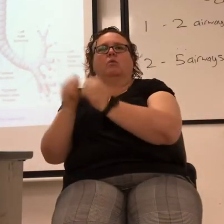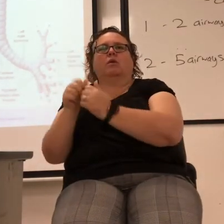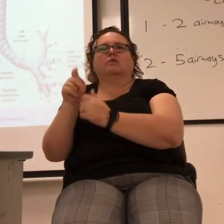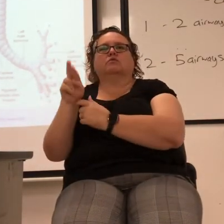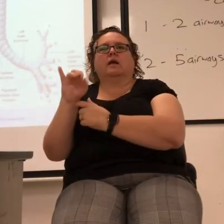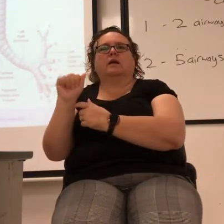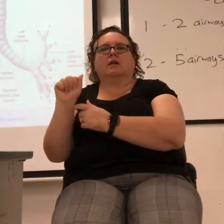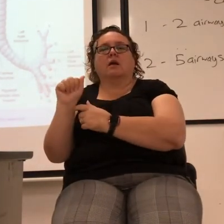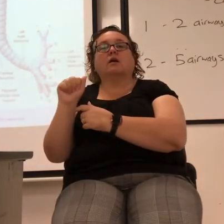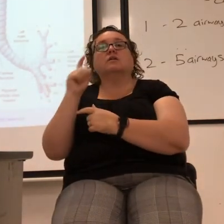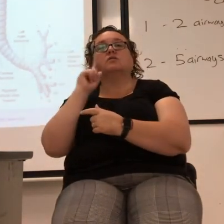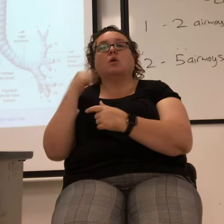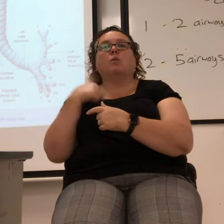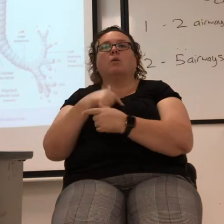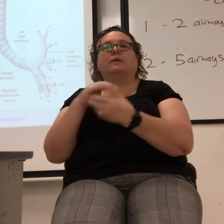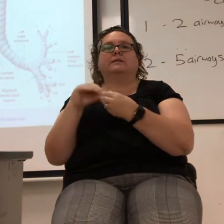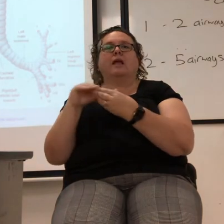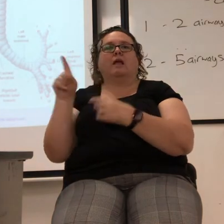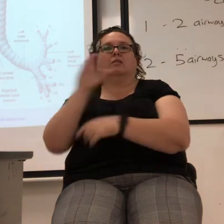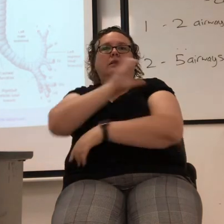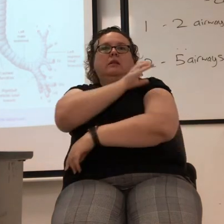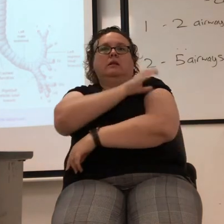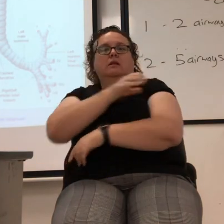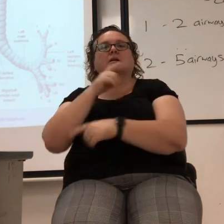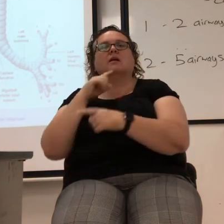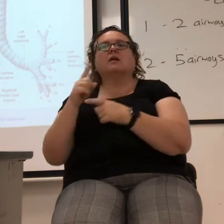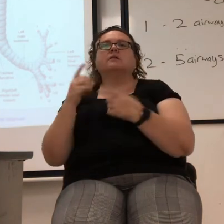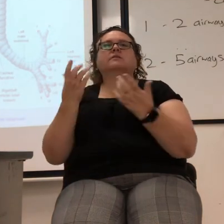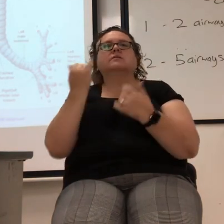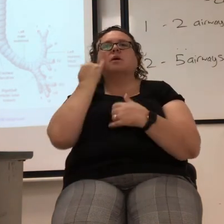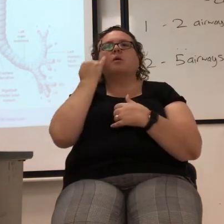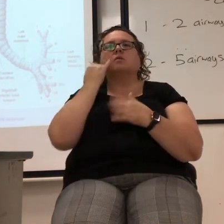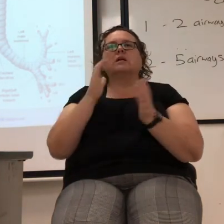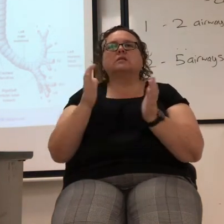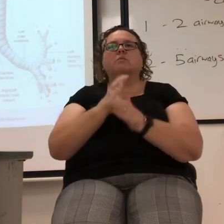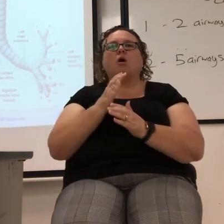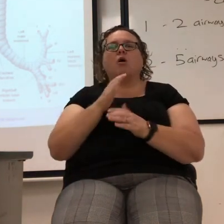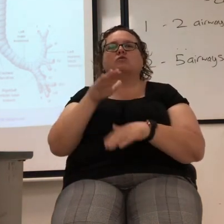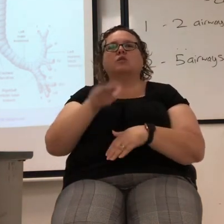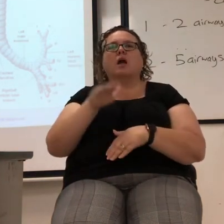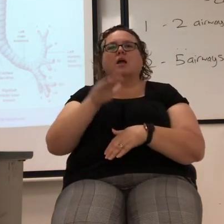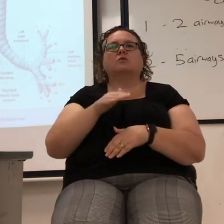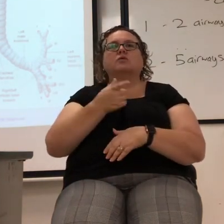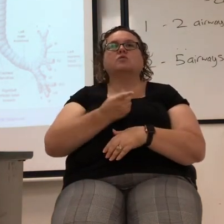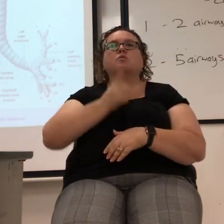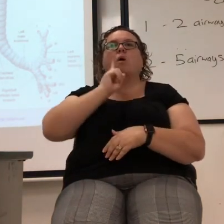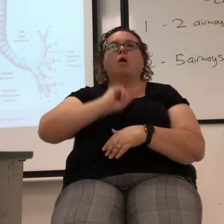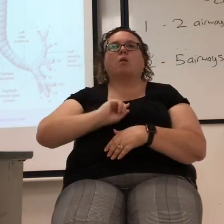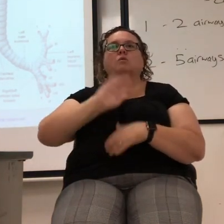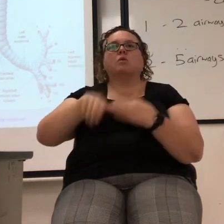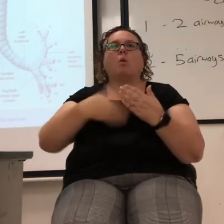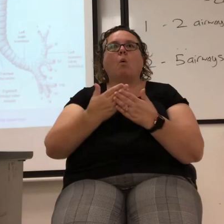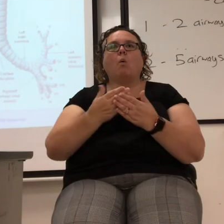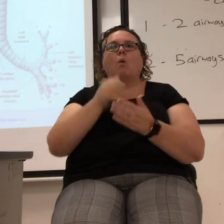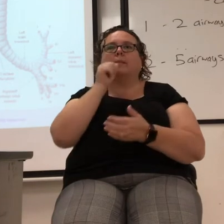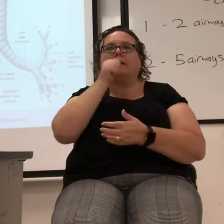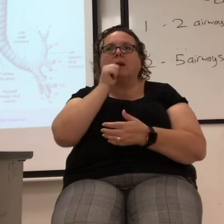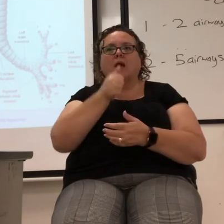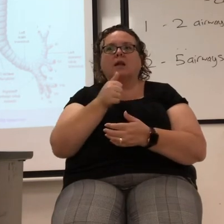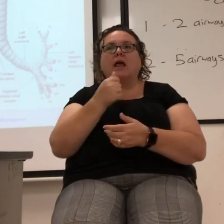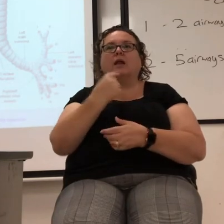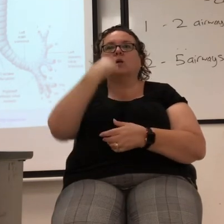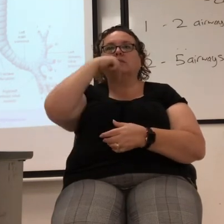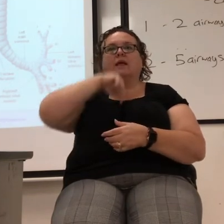what they say is, say a small child swallows a whole peanut, and it goes down the airway.